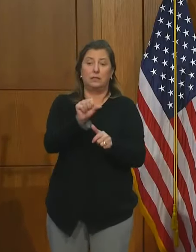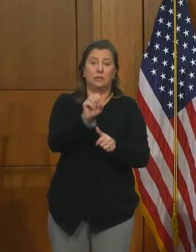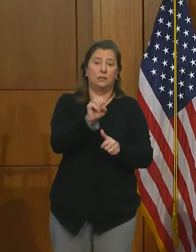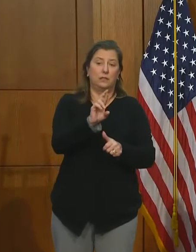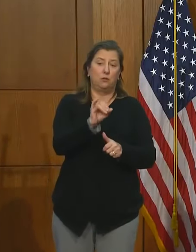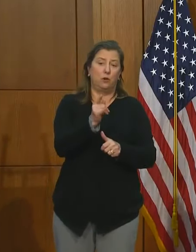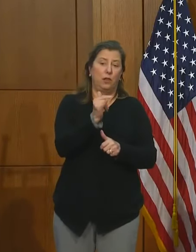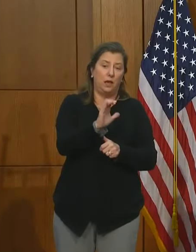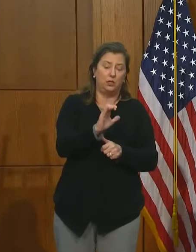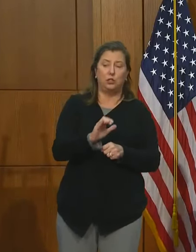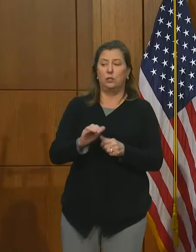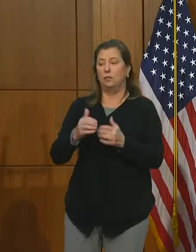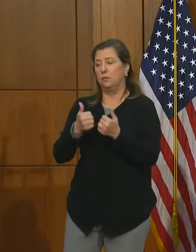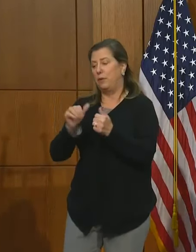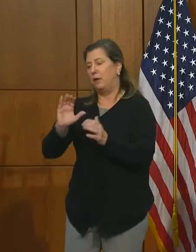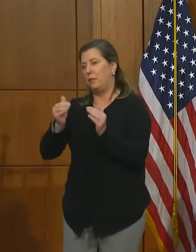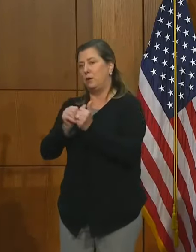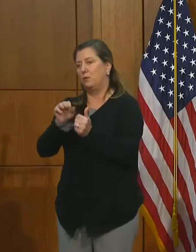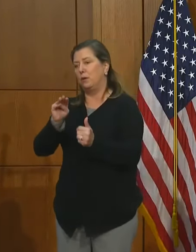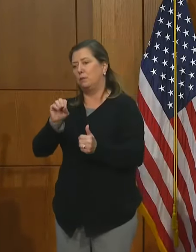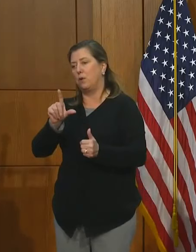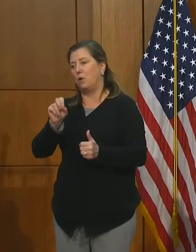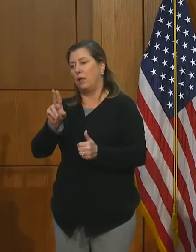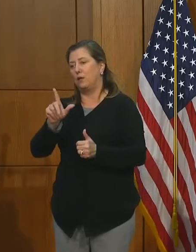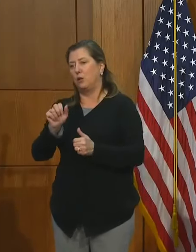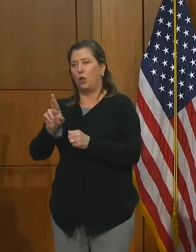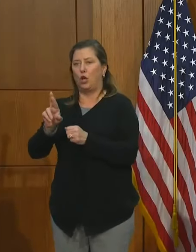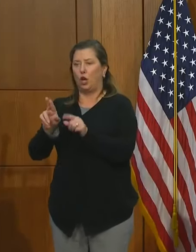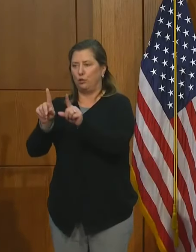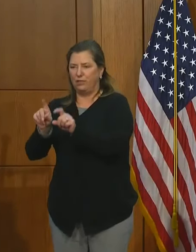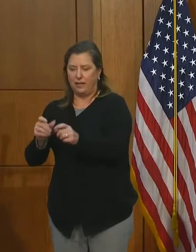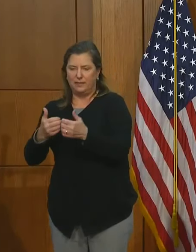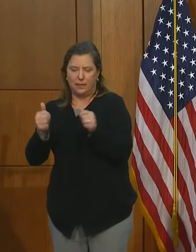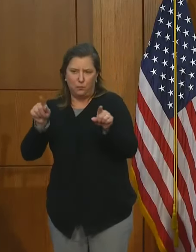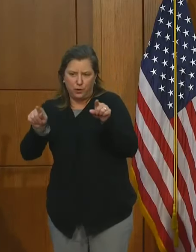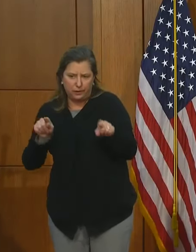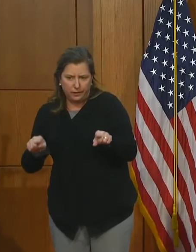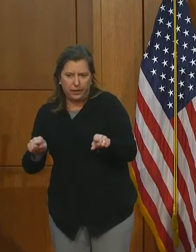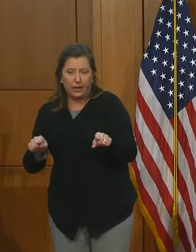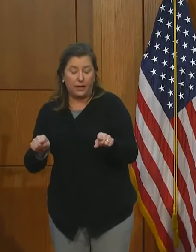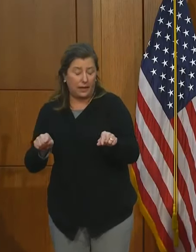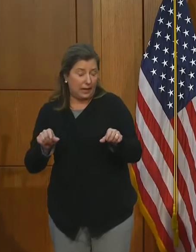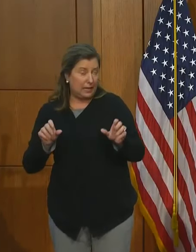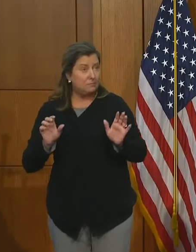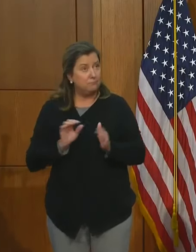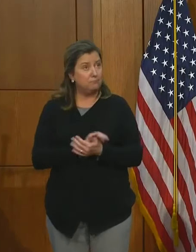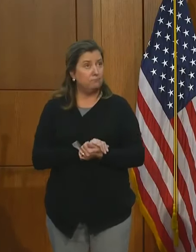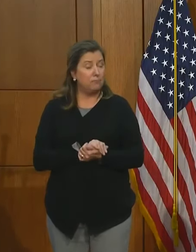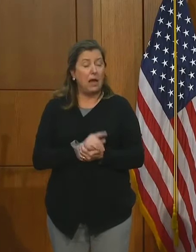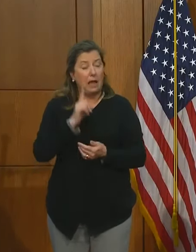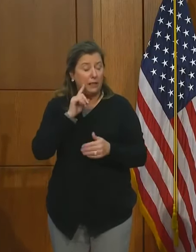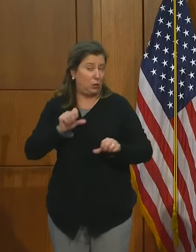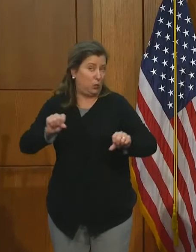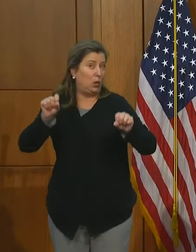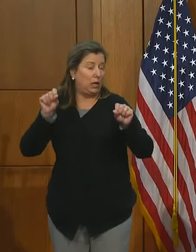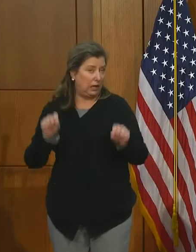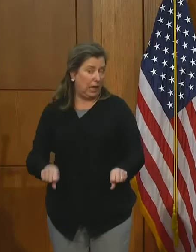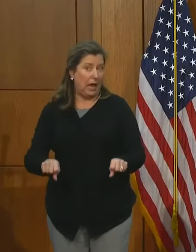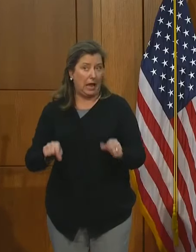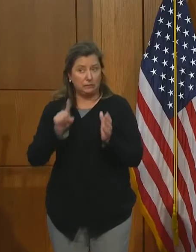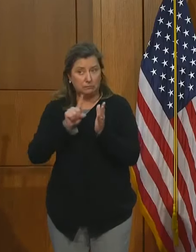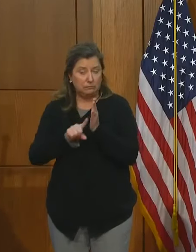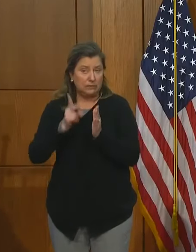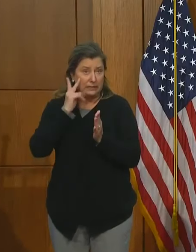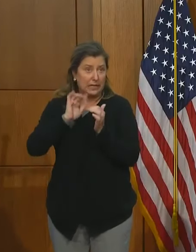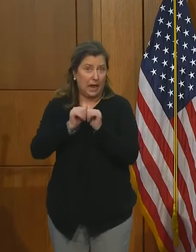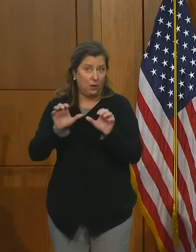the molecular tests? I believe that there may be ways to do that, and we can certainly